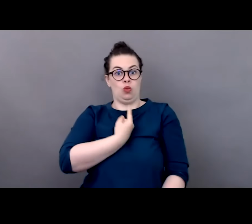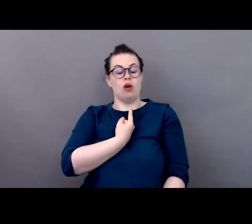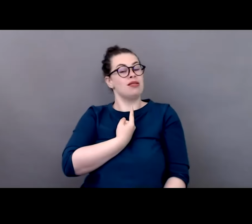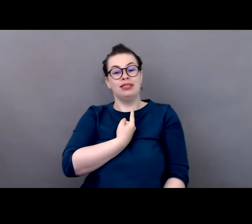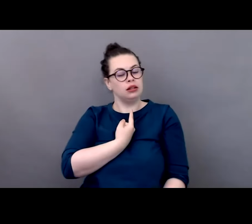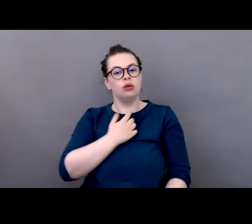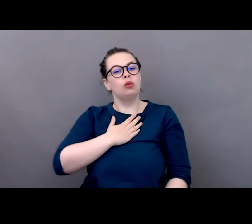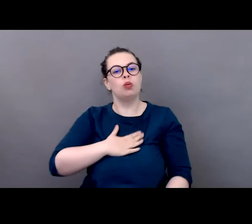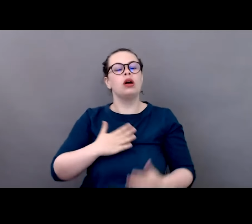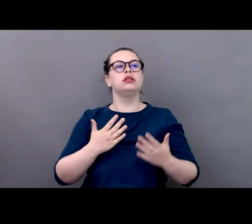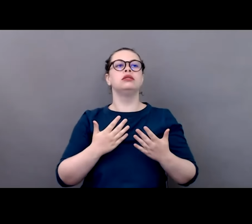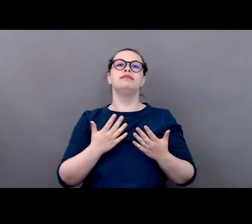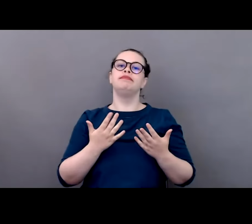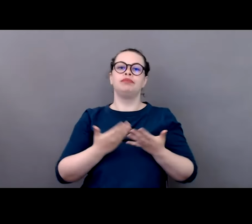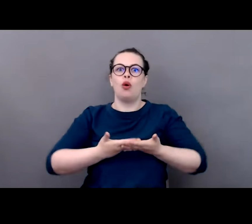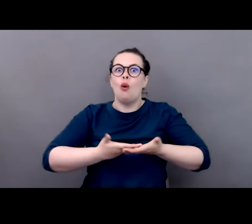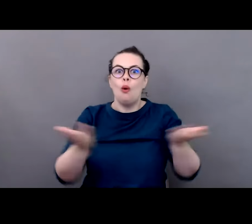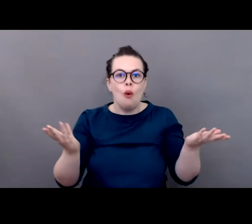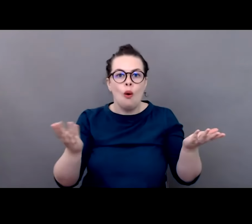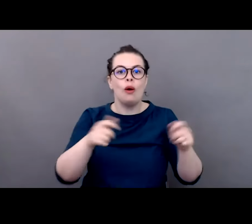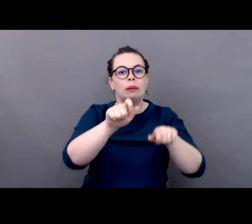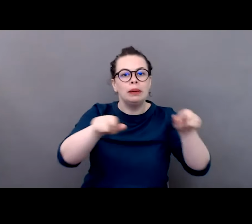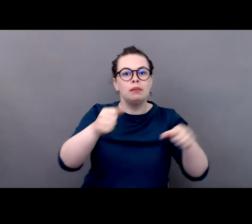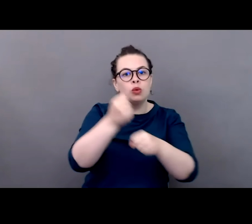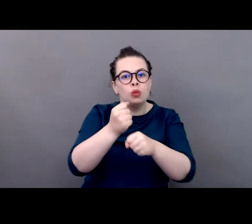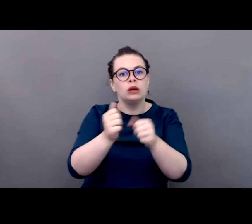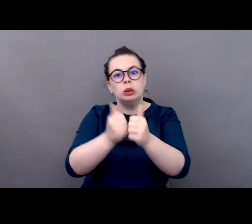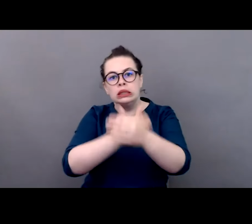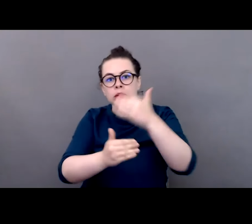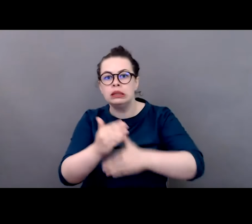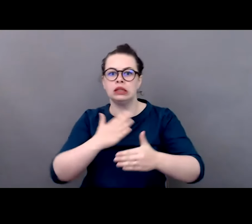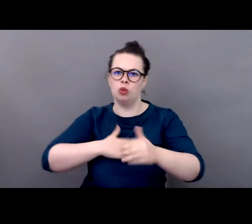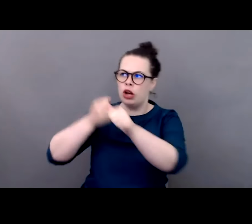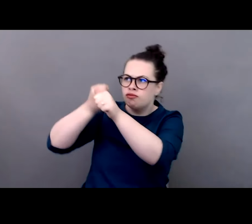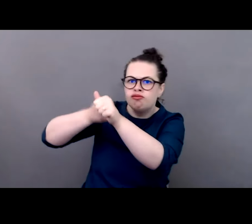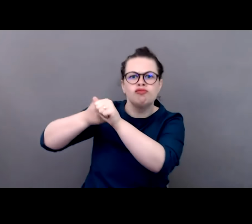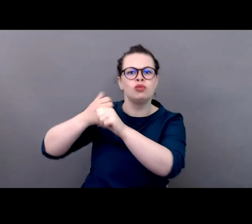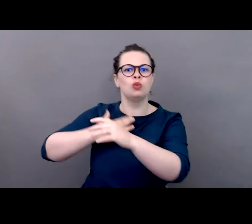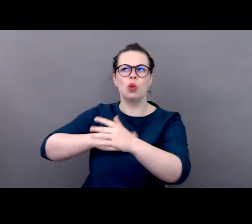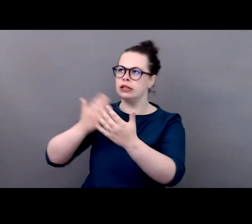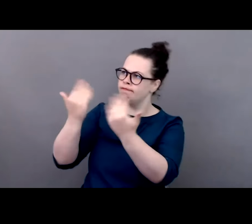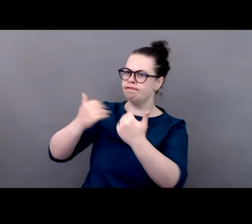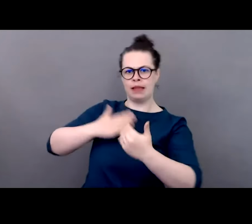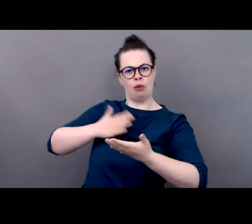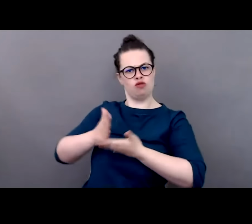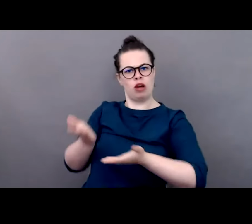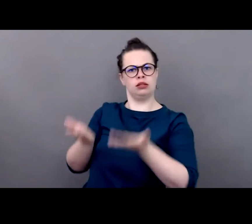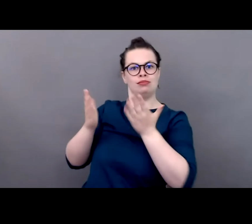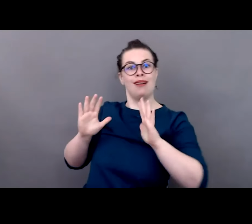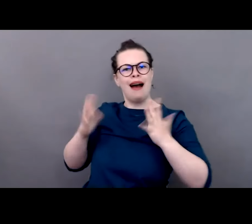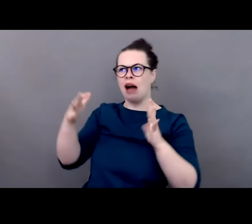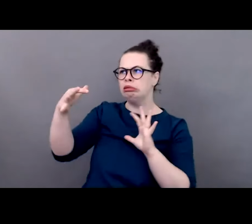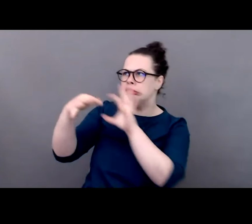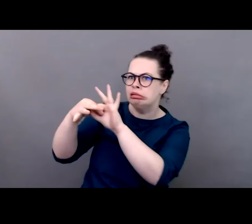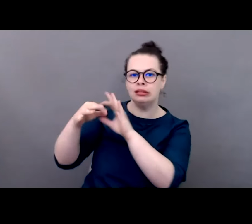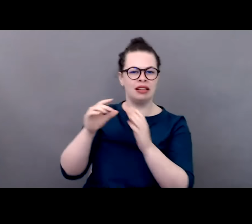but that researchers and other advocates learn how to engage with the UN Committee on the Rights of Persons with Disabilities to bring